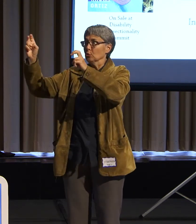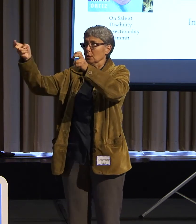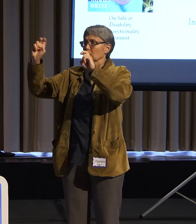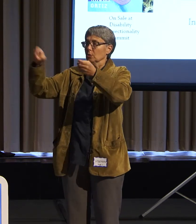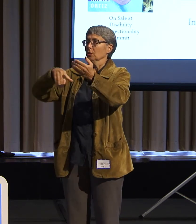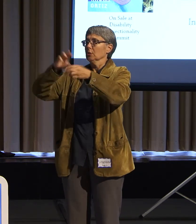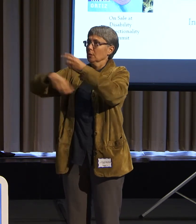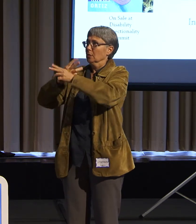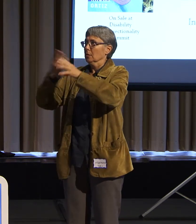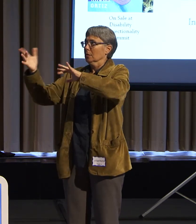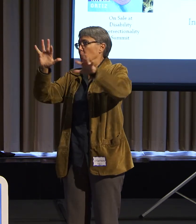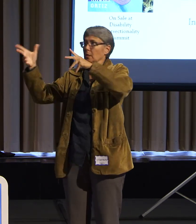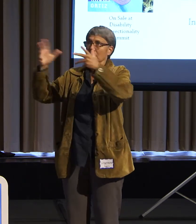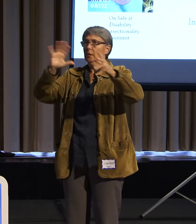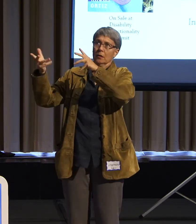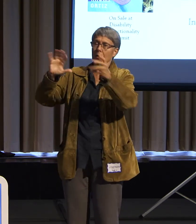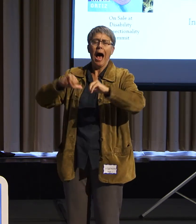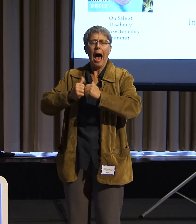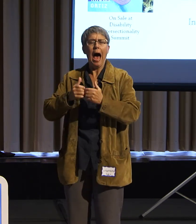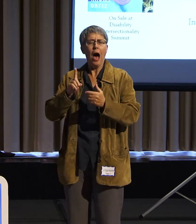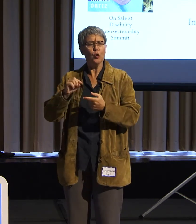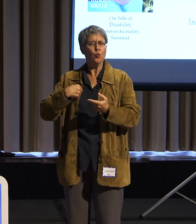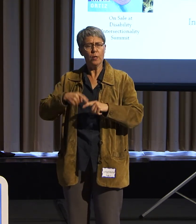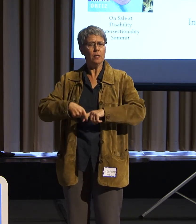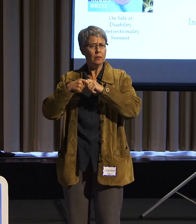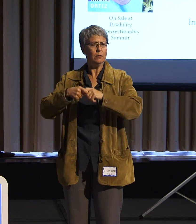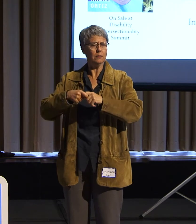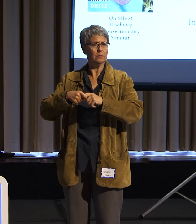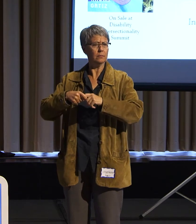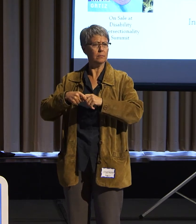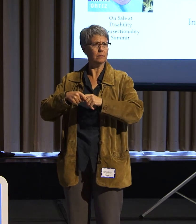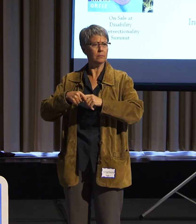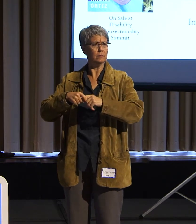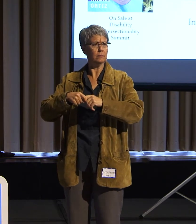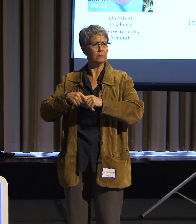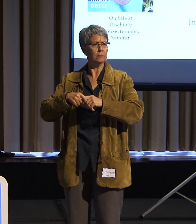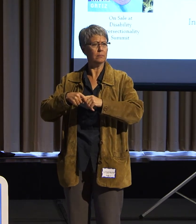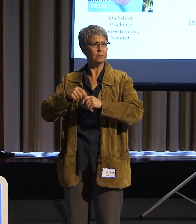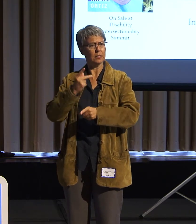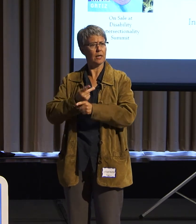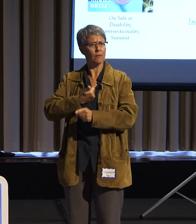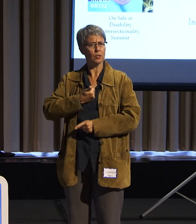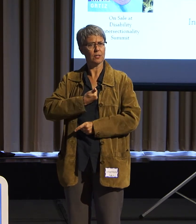self-care. That's immediately what we all say whenever we bring up the topic.